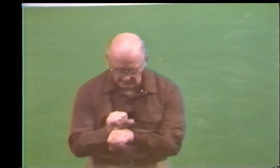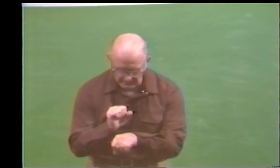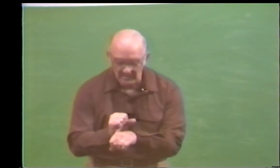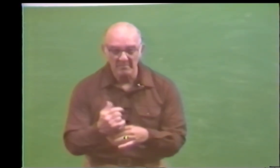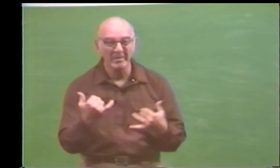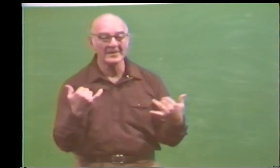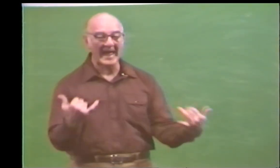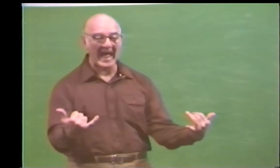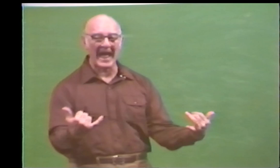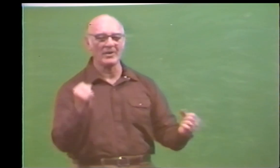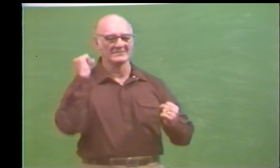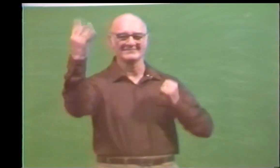But now,